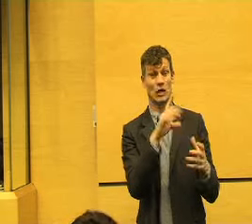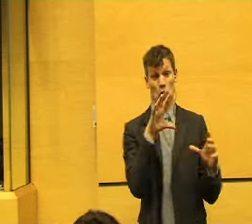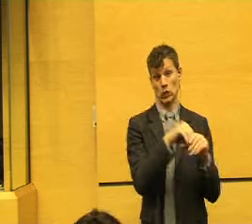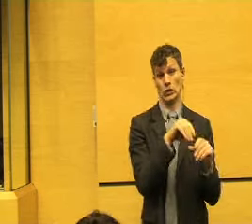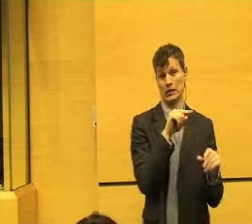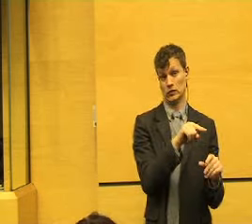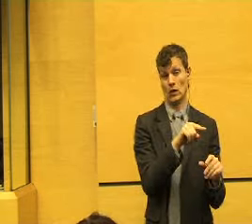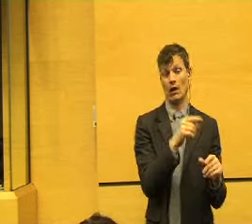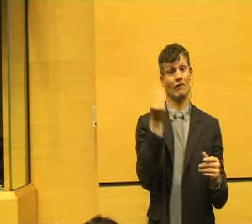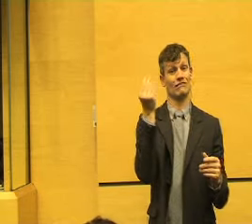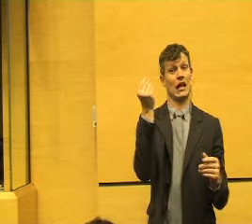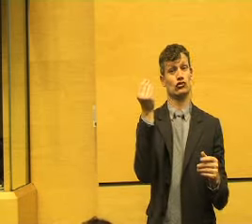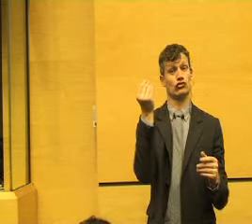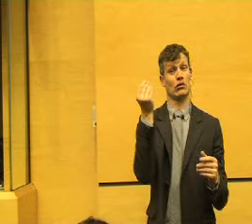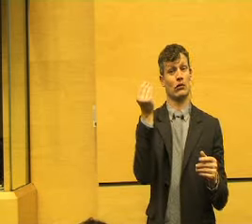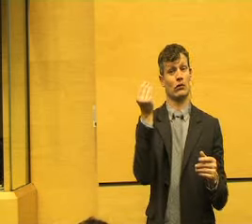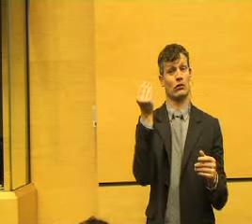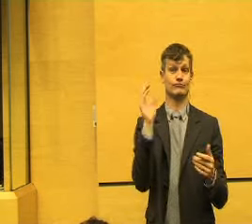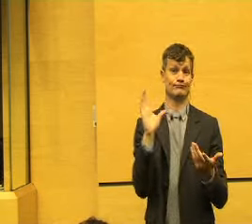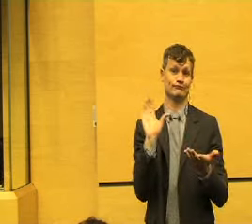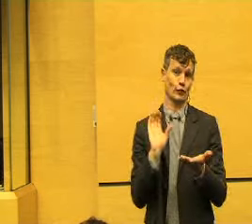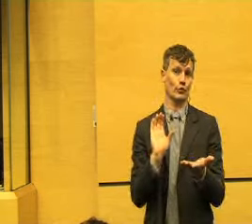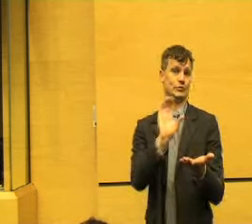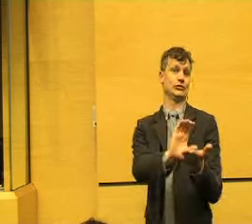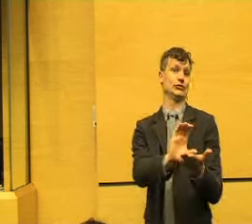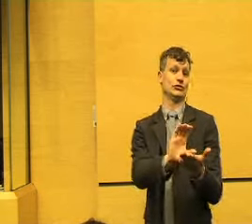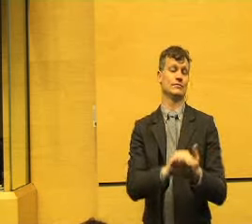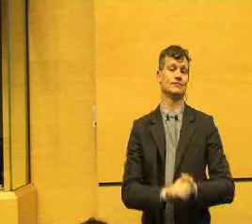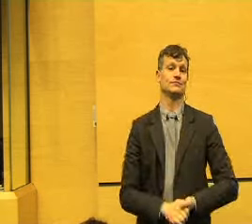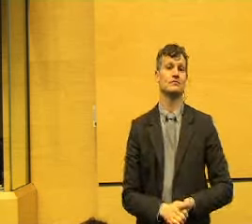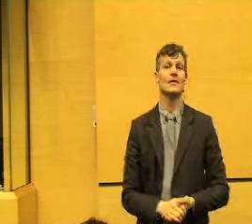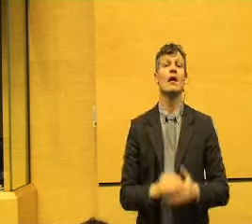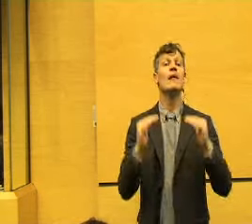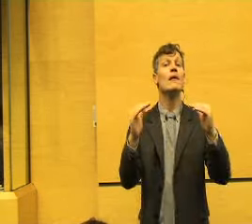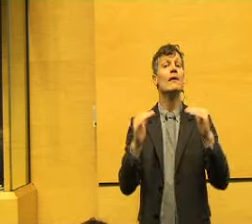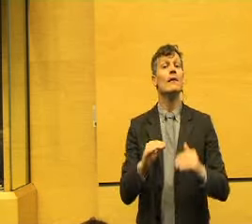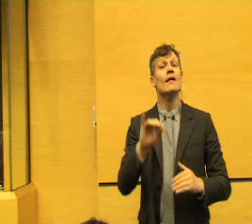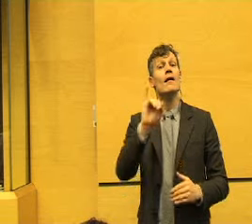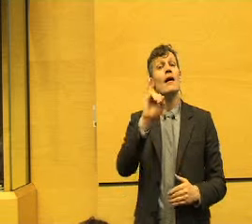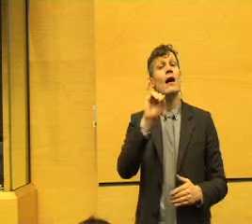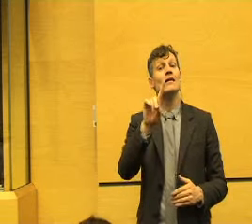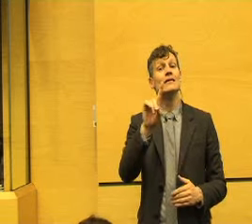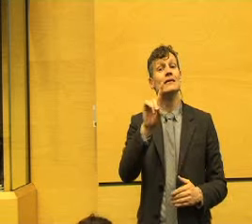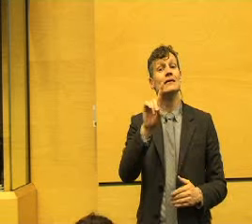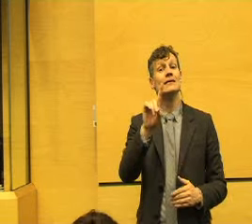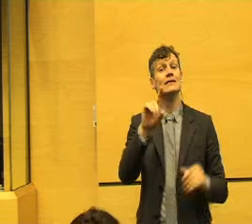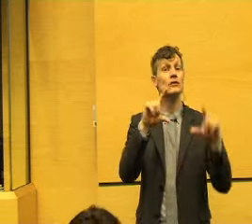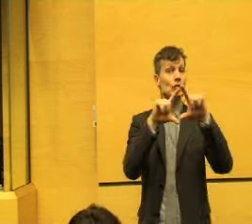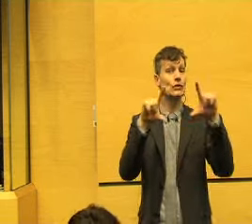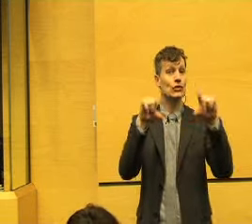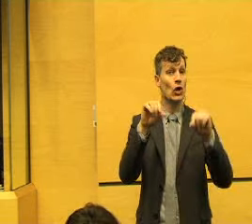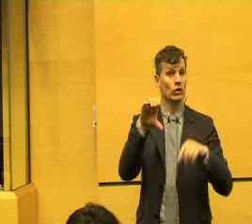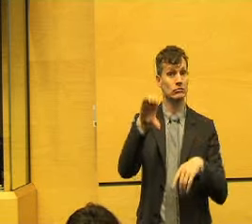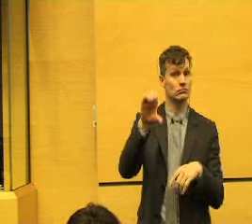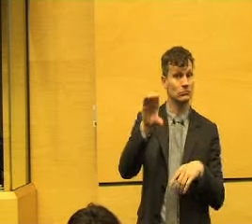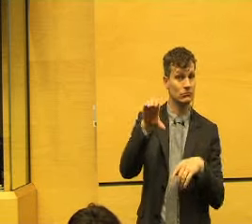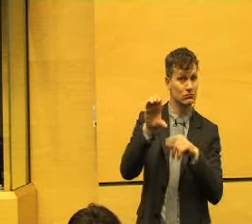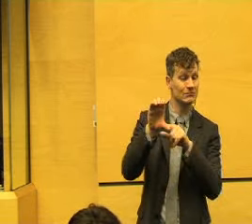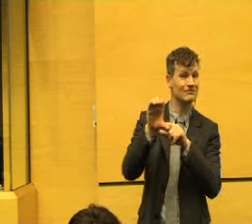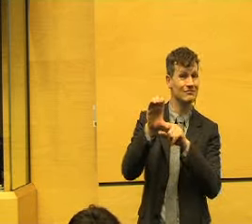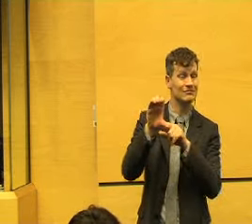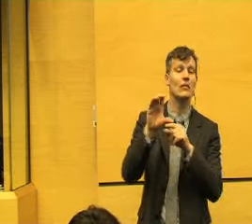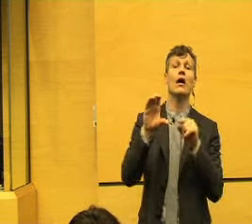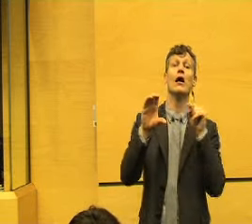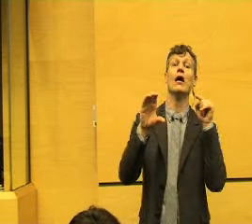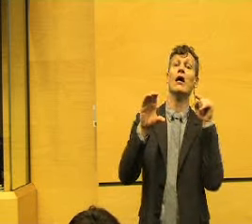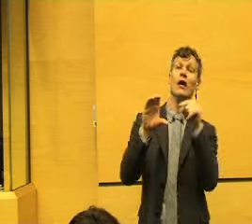For disability ID card, at present, our successful universal health coverage provides basic health